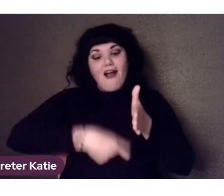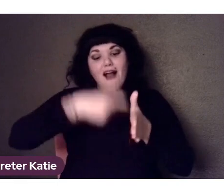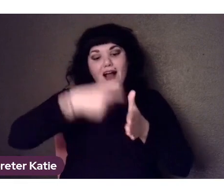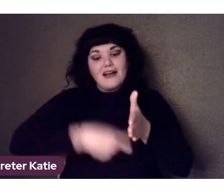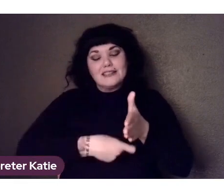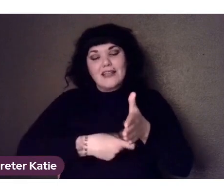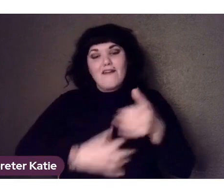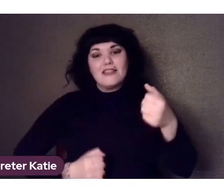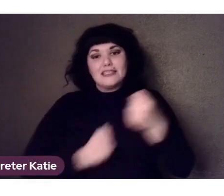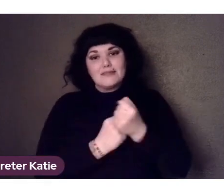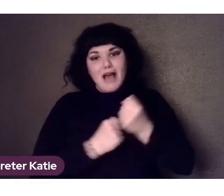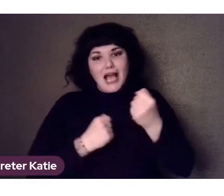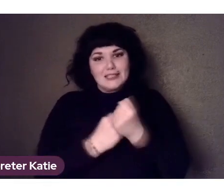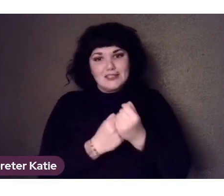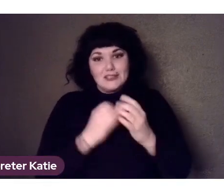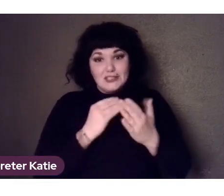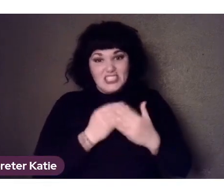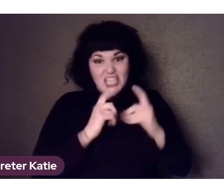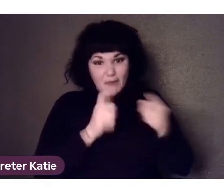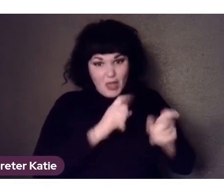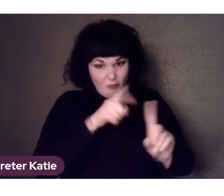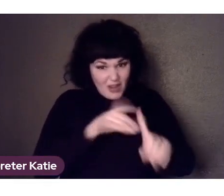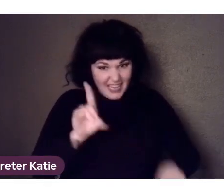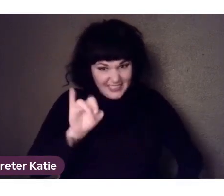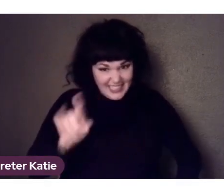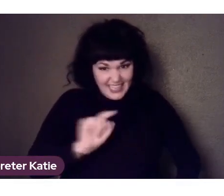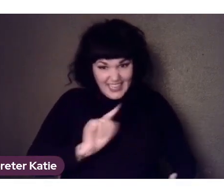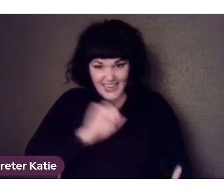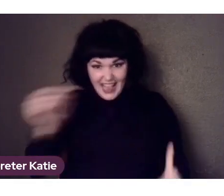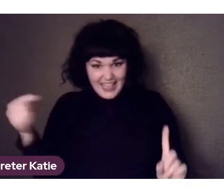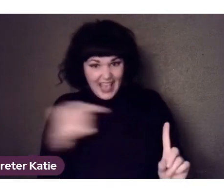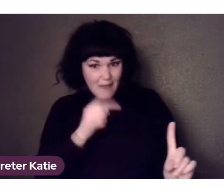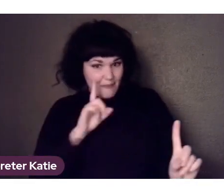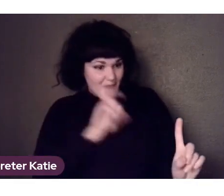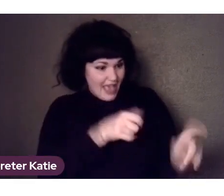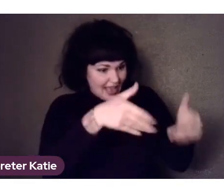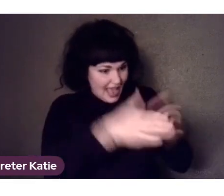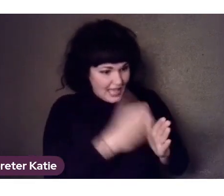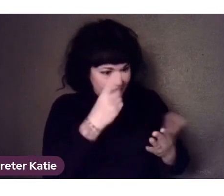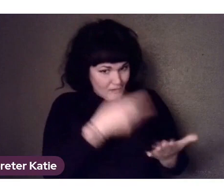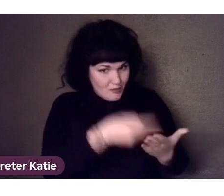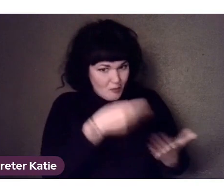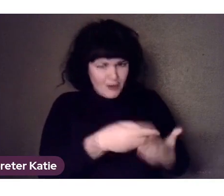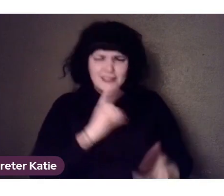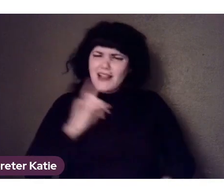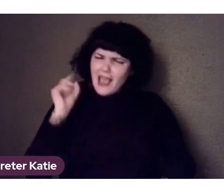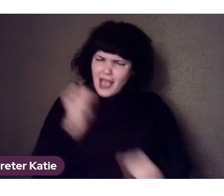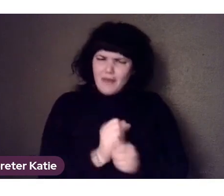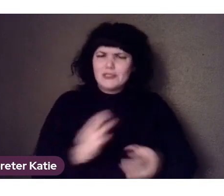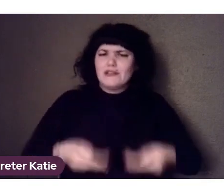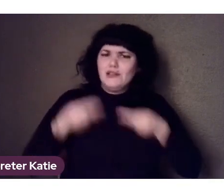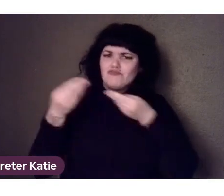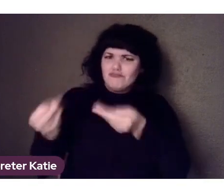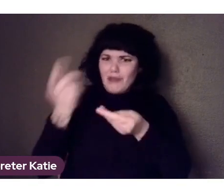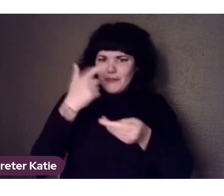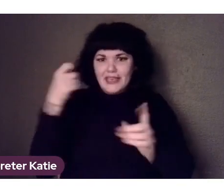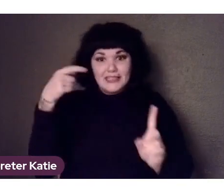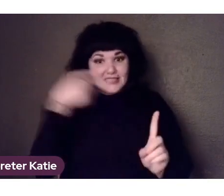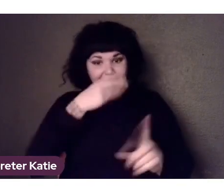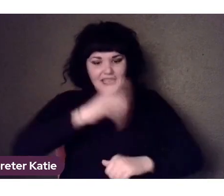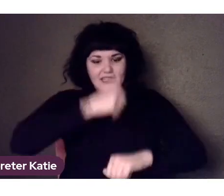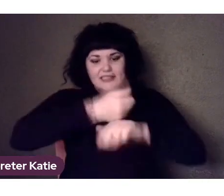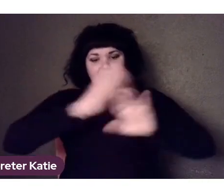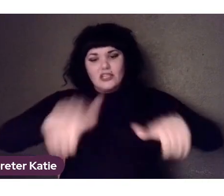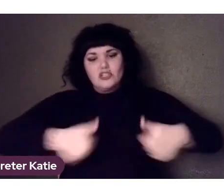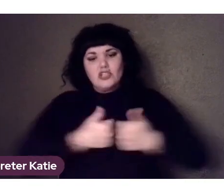when I did, and I came back to him asking him for more, he was like, absolutely. because he was the one who set the challenge. He knows how